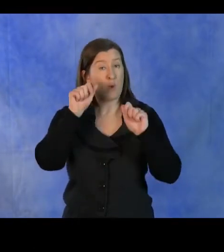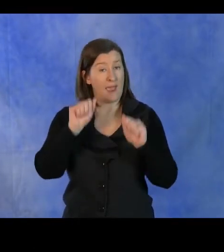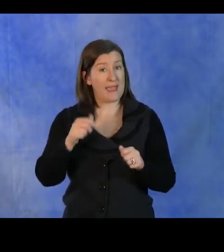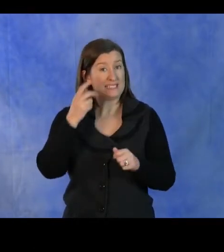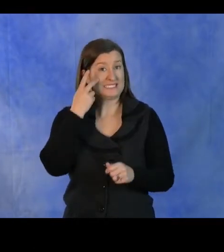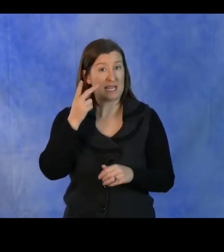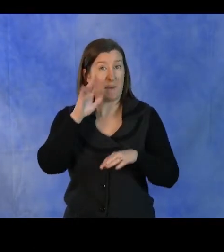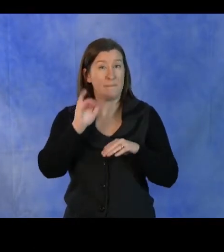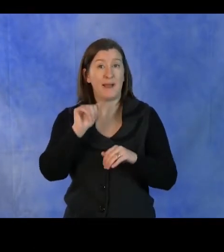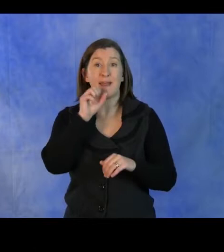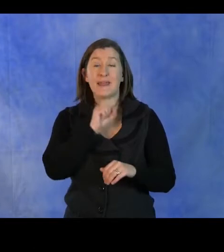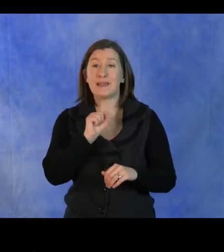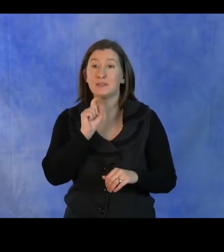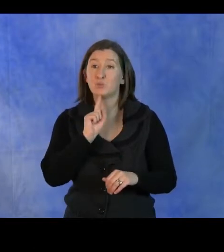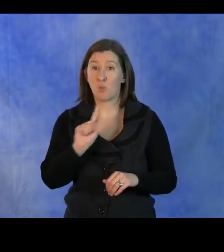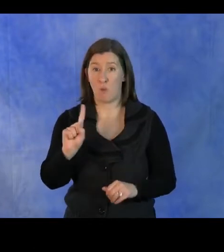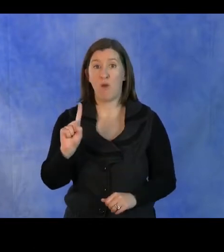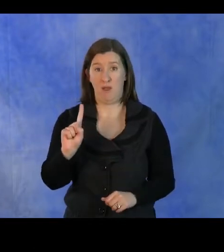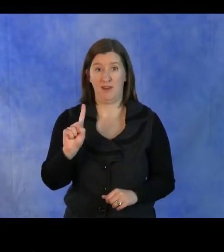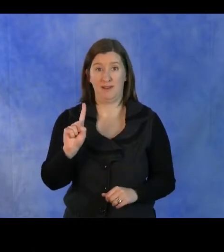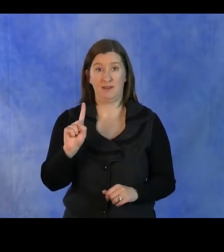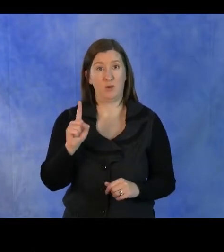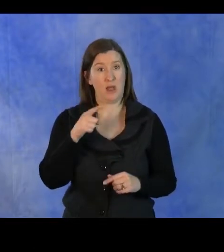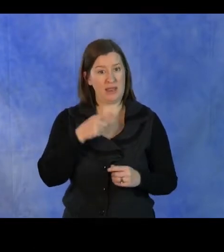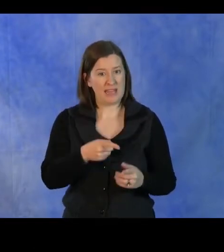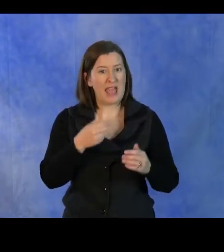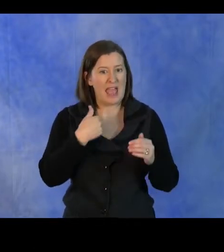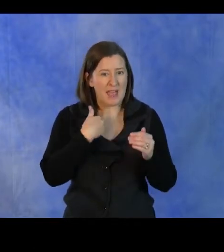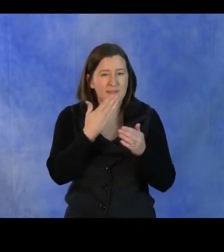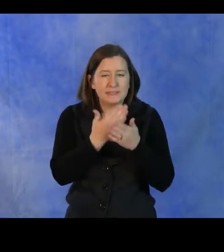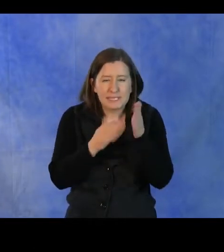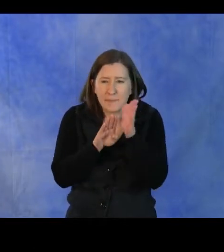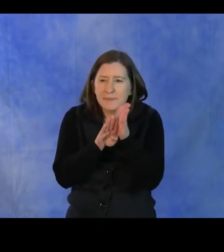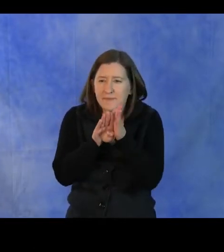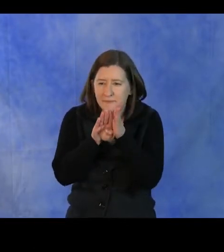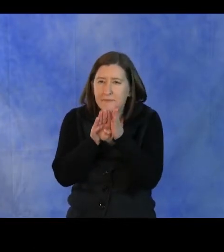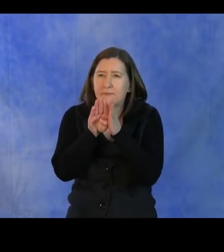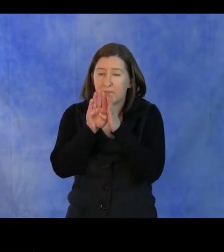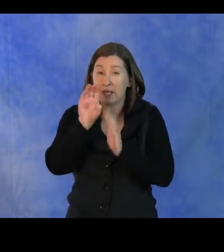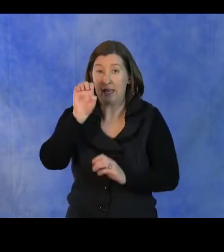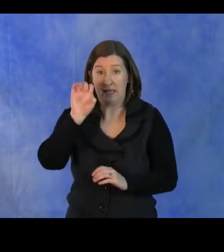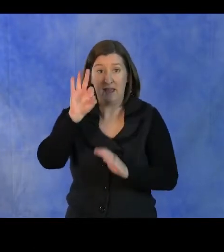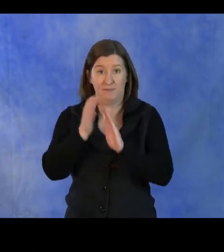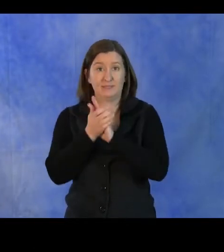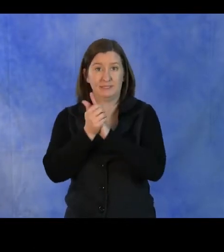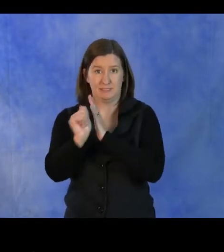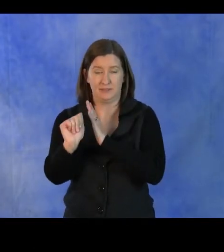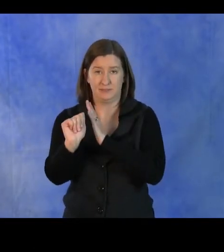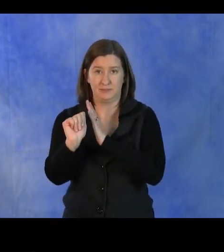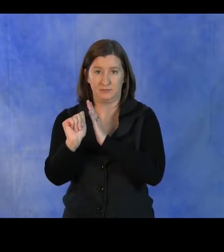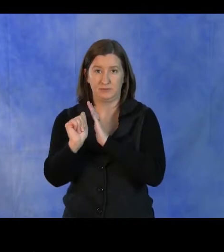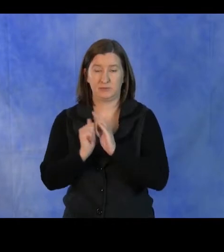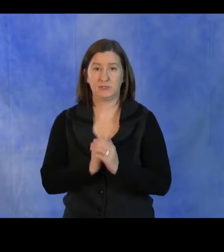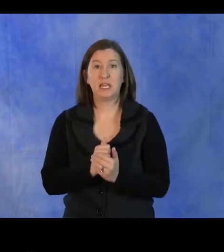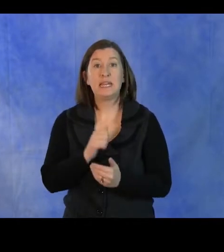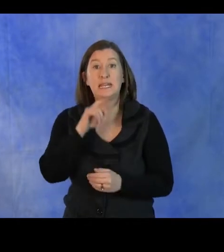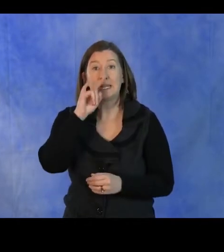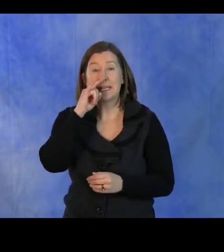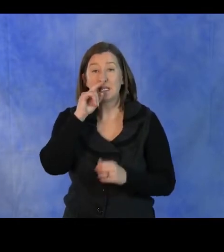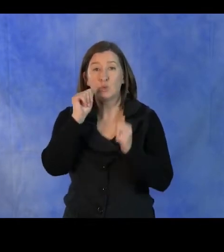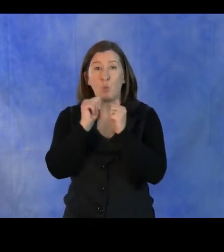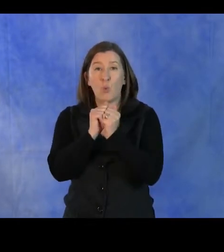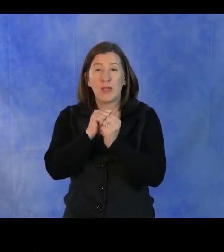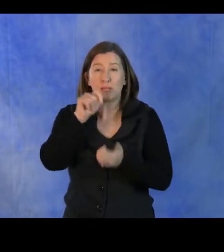And actually, you can see by age 1 that they have some of those skills